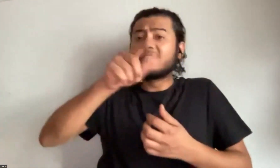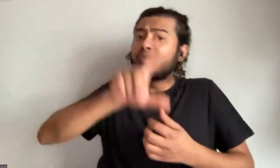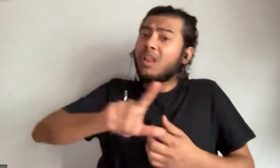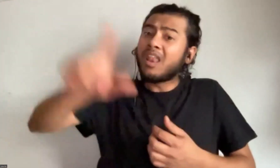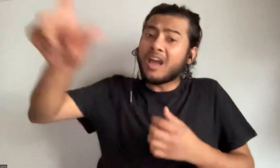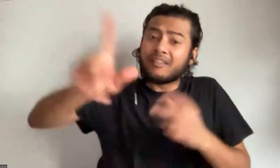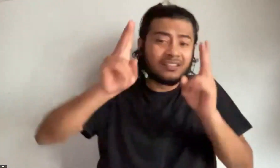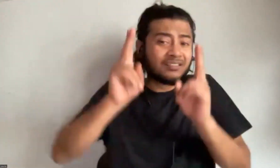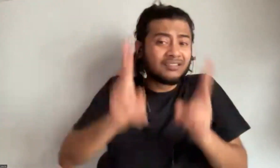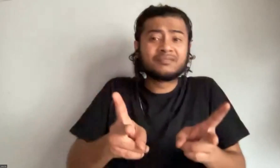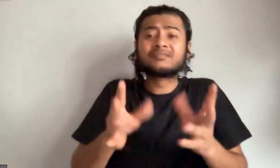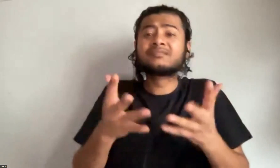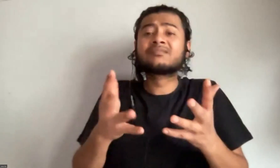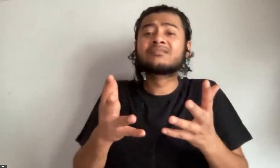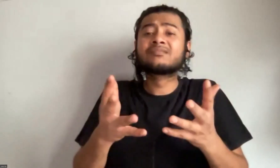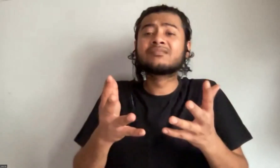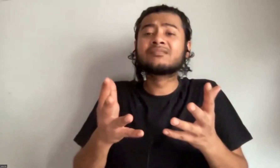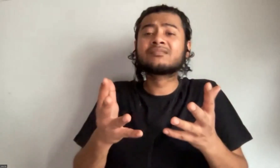is temporary.